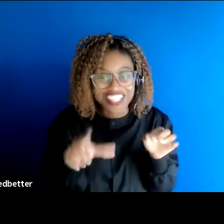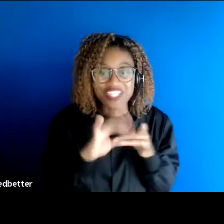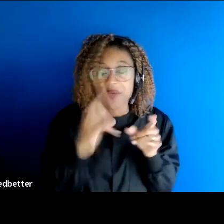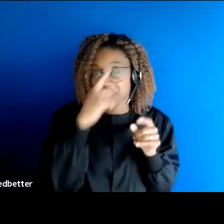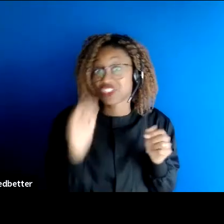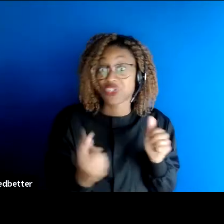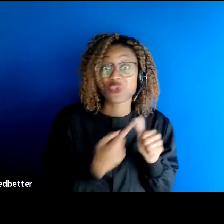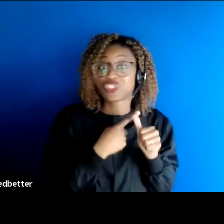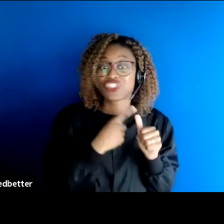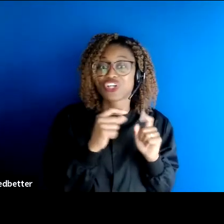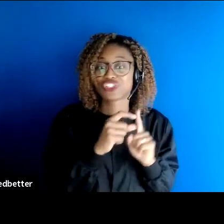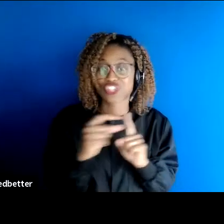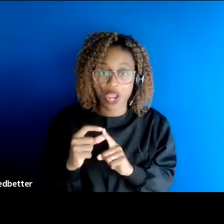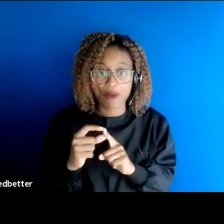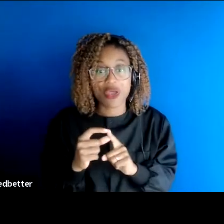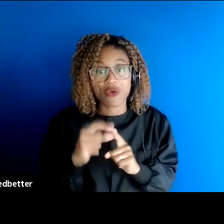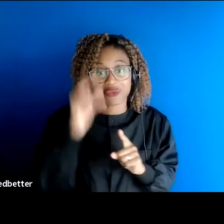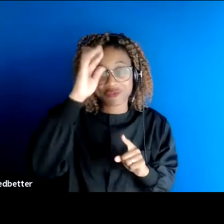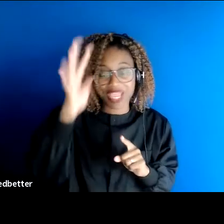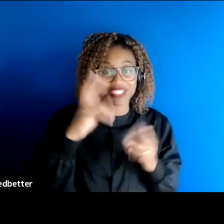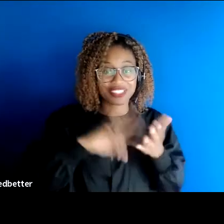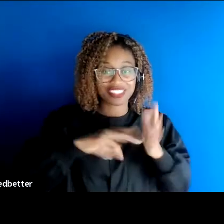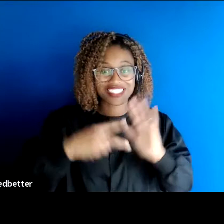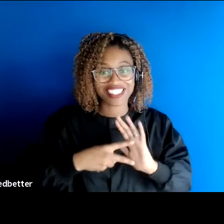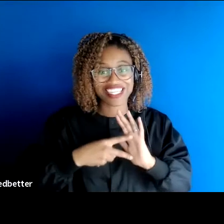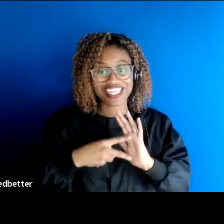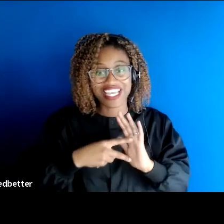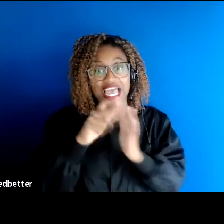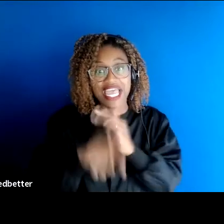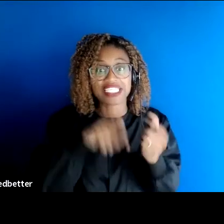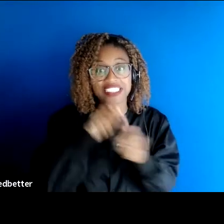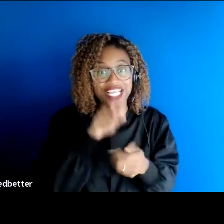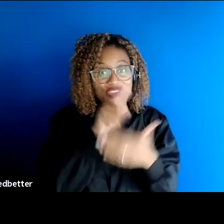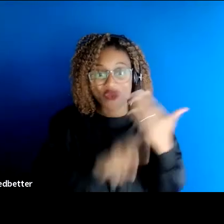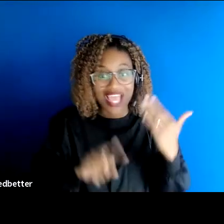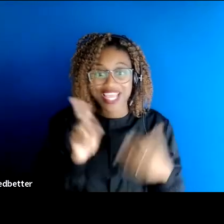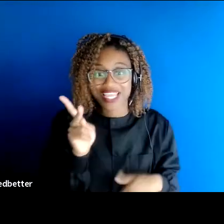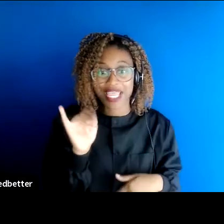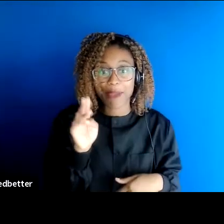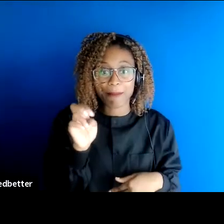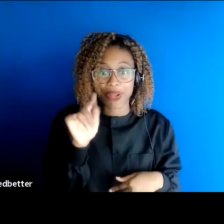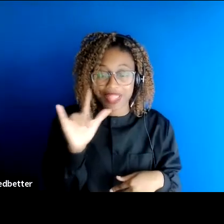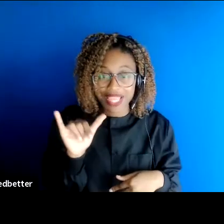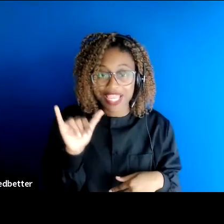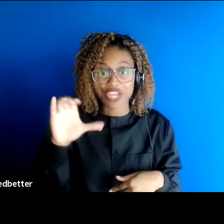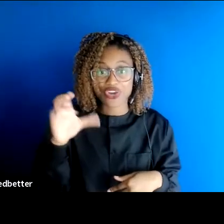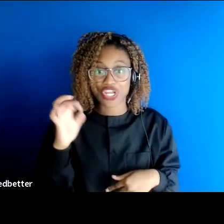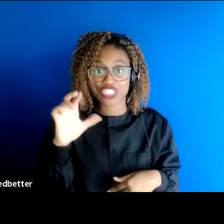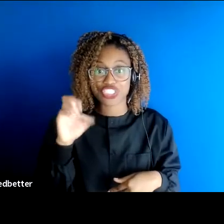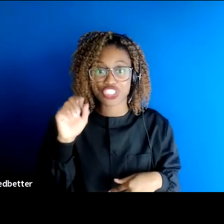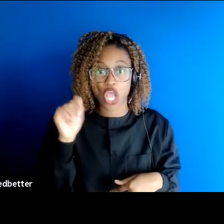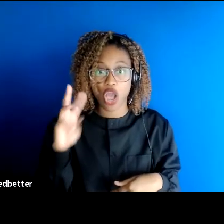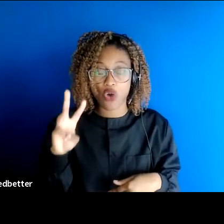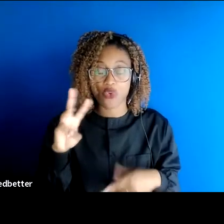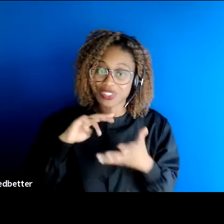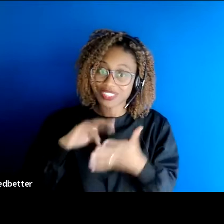was created to mean precisely what Kimberly Crenshaw was studying, which is what does